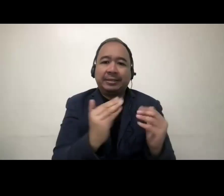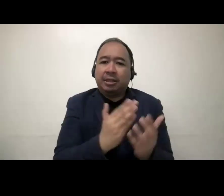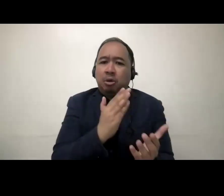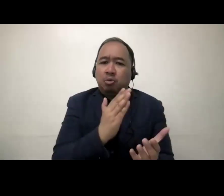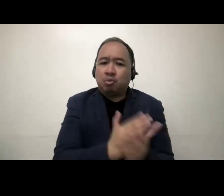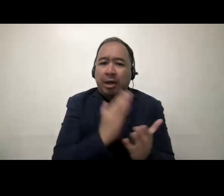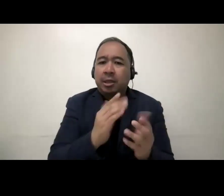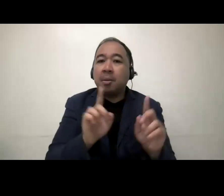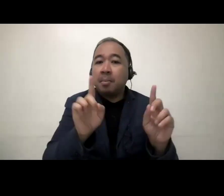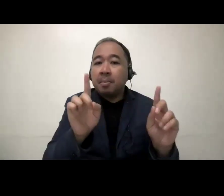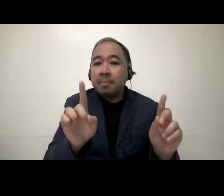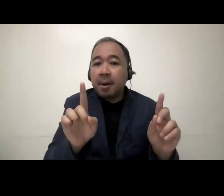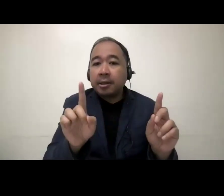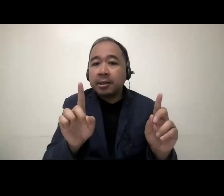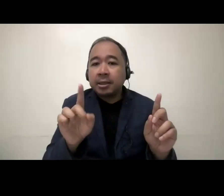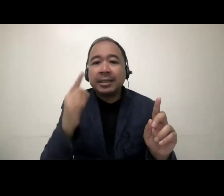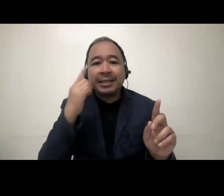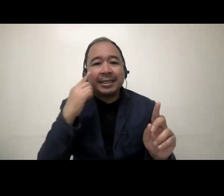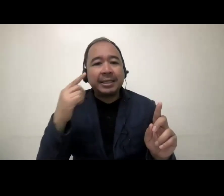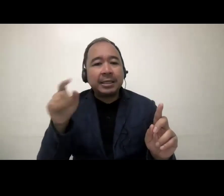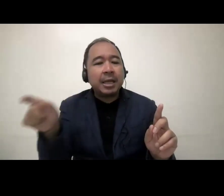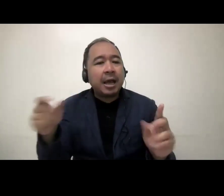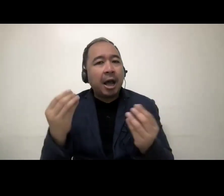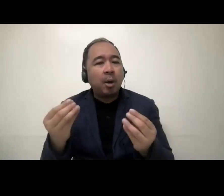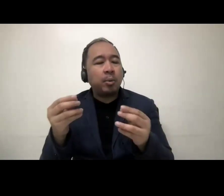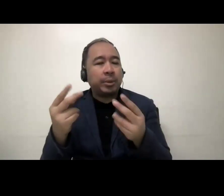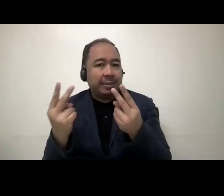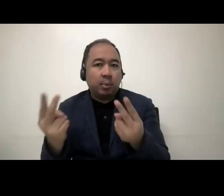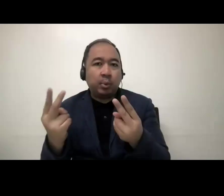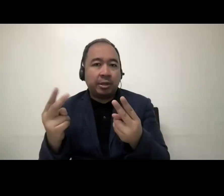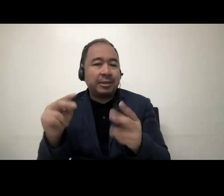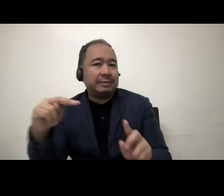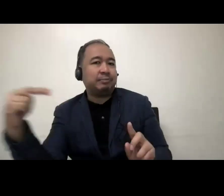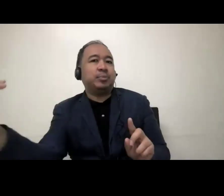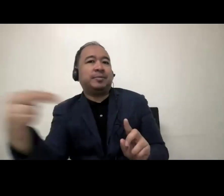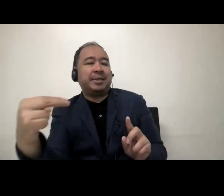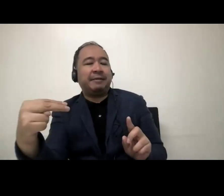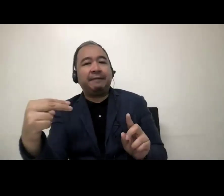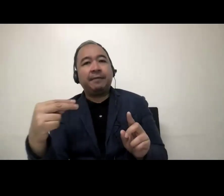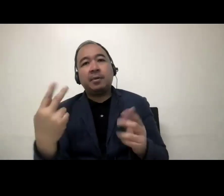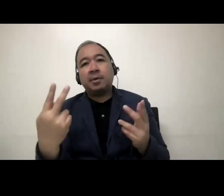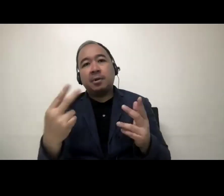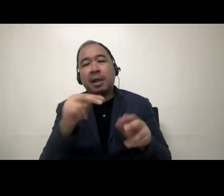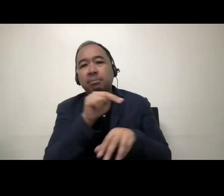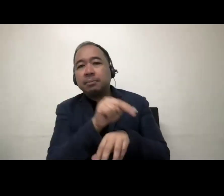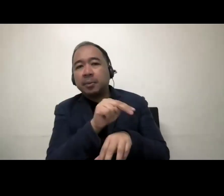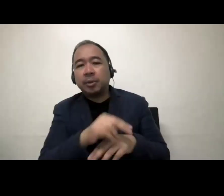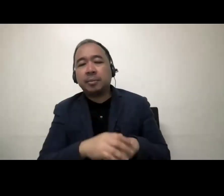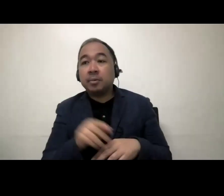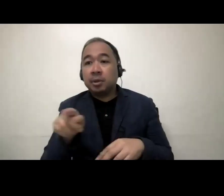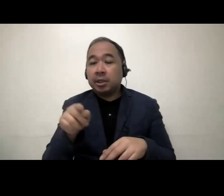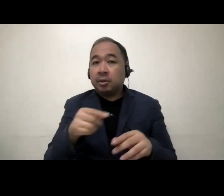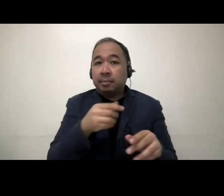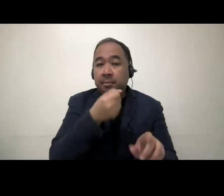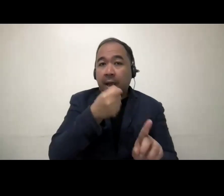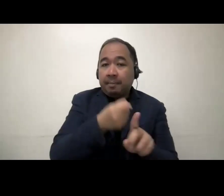really important. So because it is, it's set up so that affected people can actually access a mechanism.